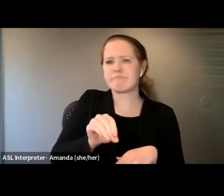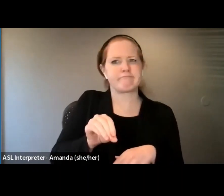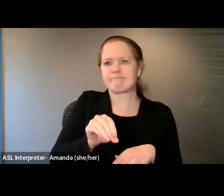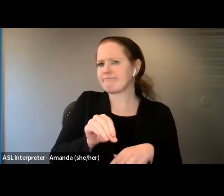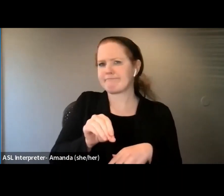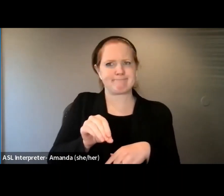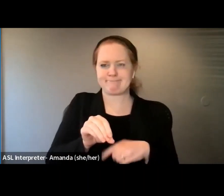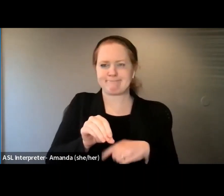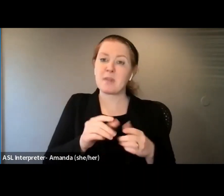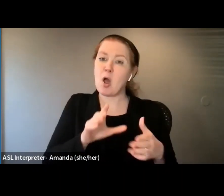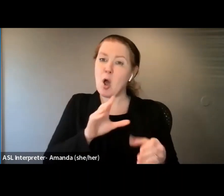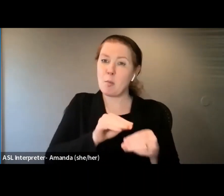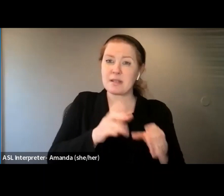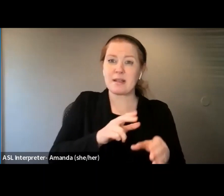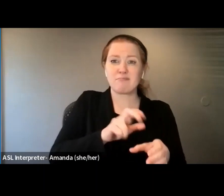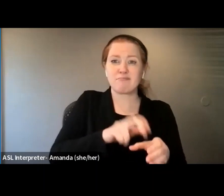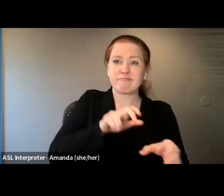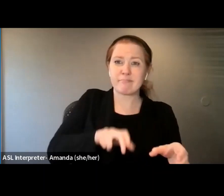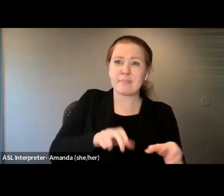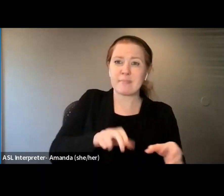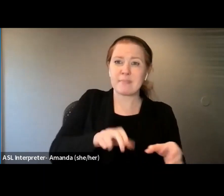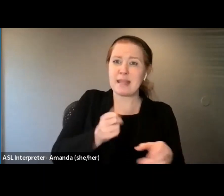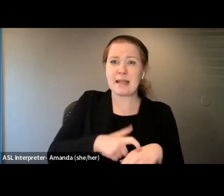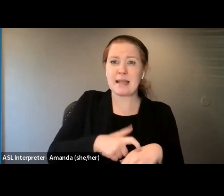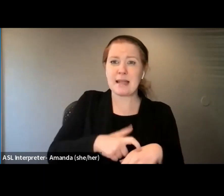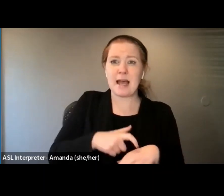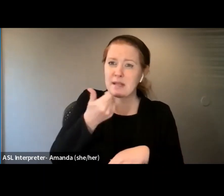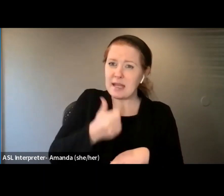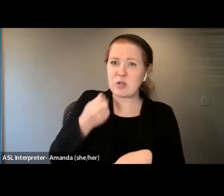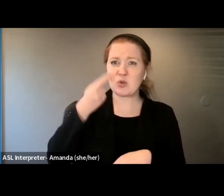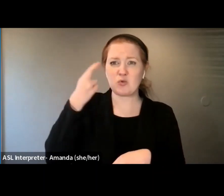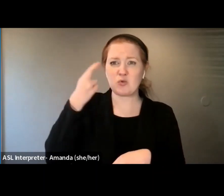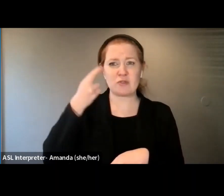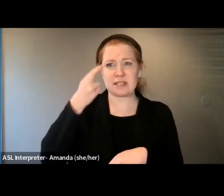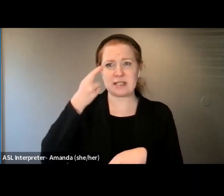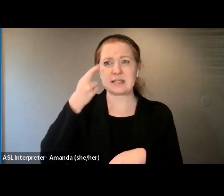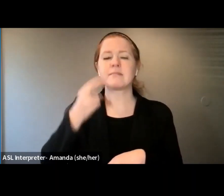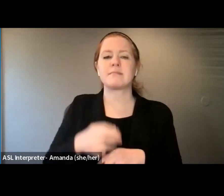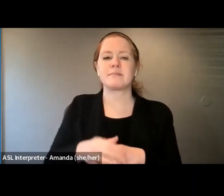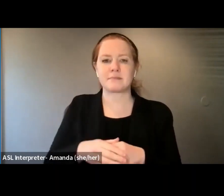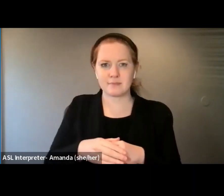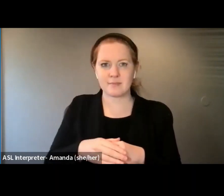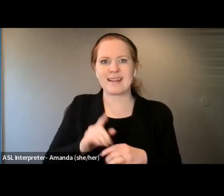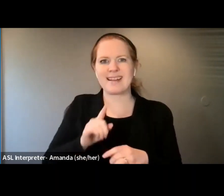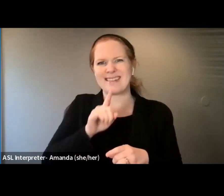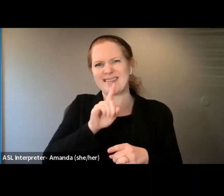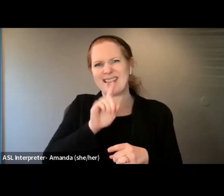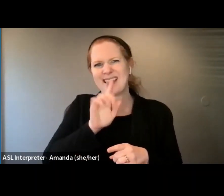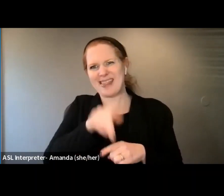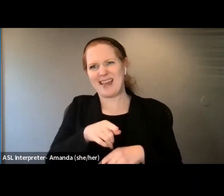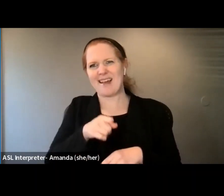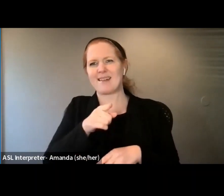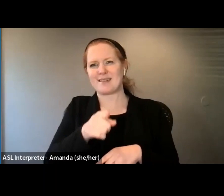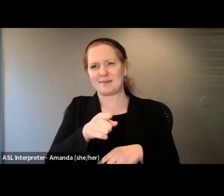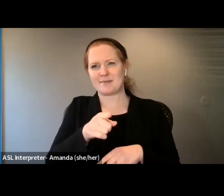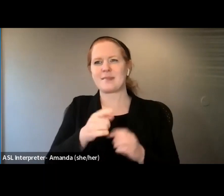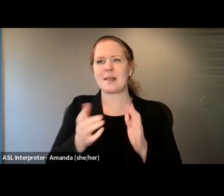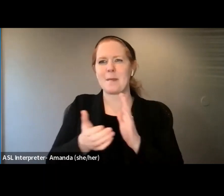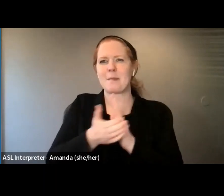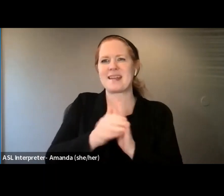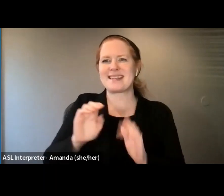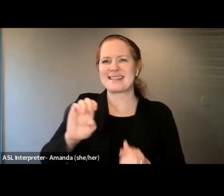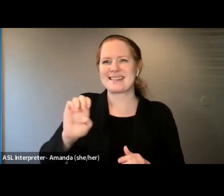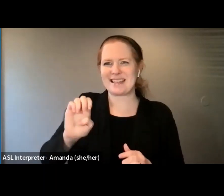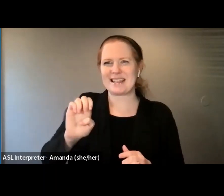participants can disenroll at any time for any reason. And that is kind of where this section of the Appendix E comes into